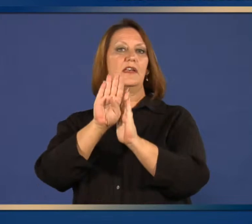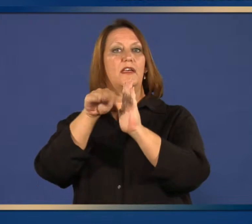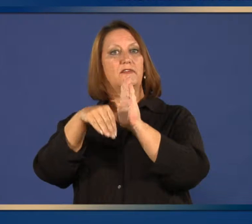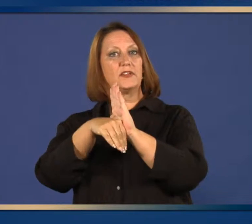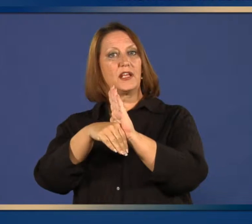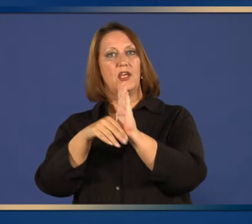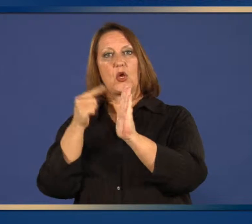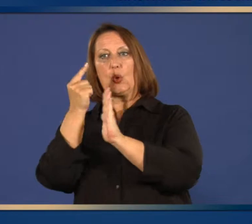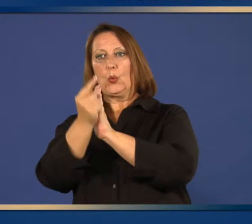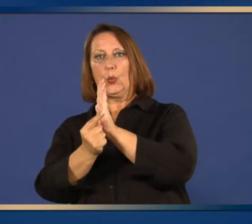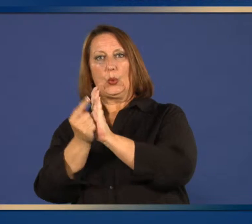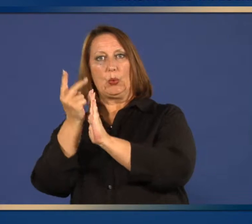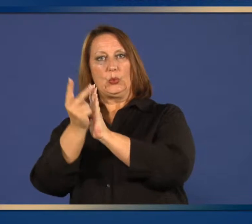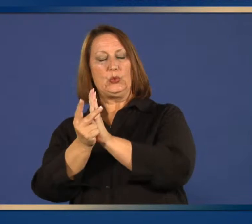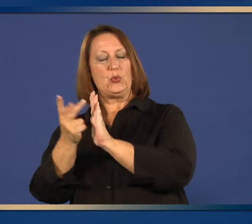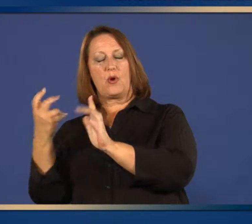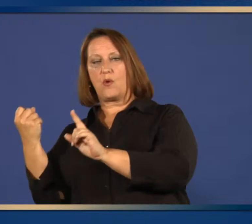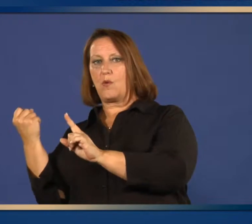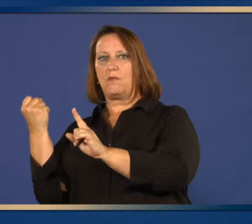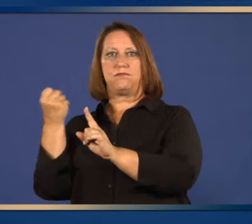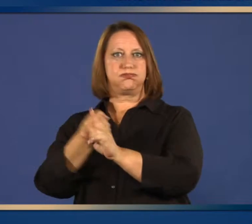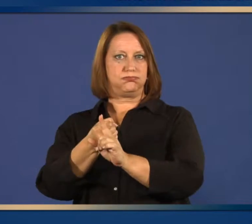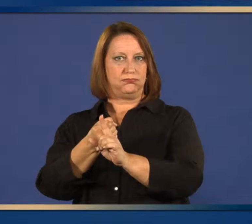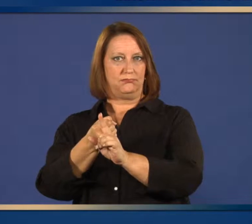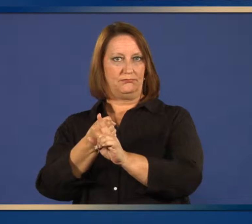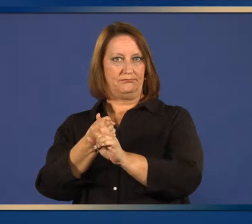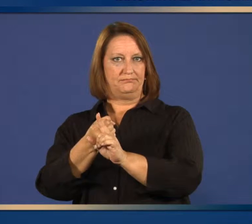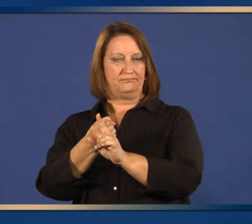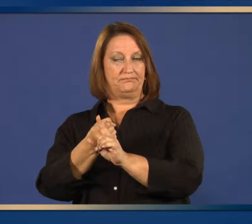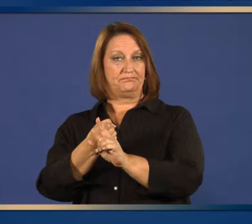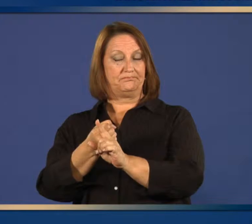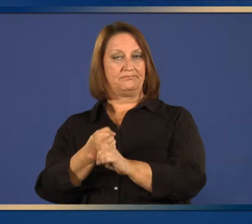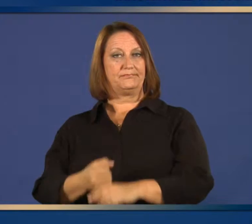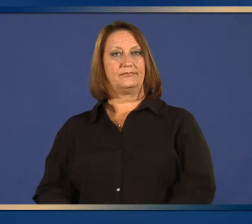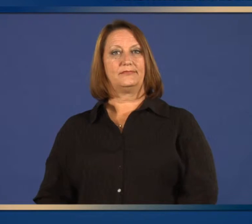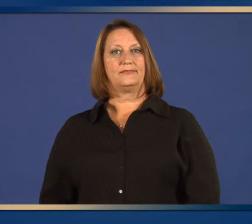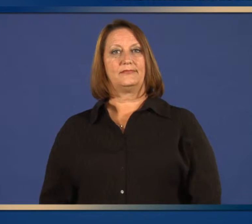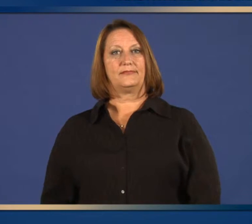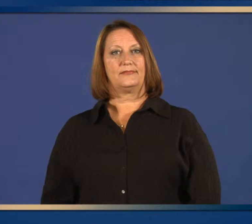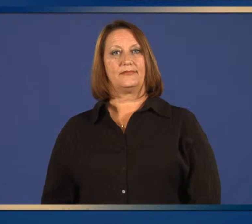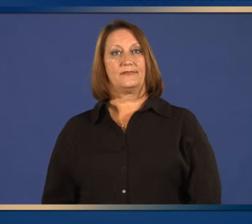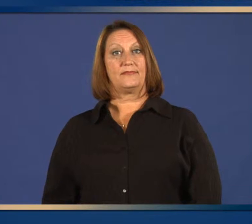usually within a few minutes to a few hours after the shot.